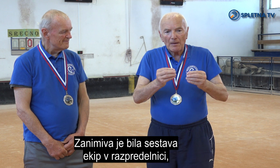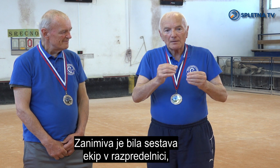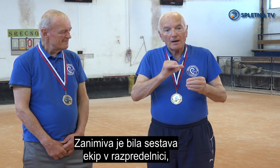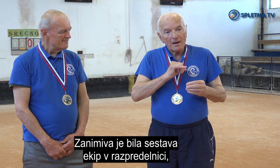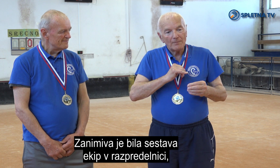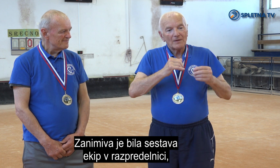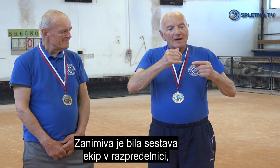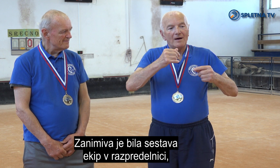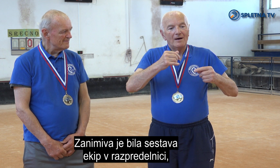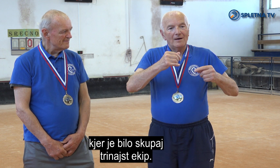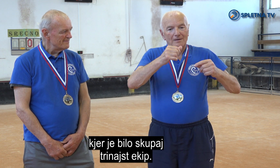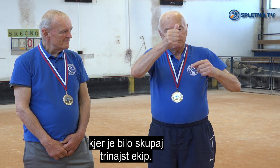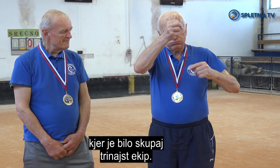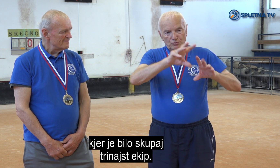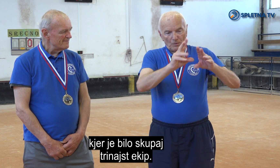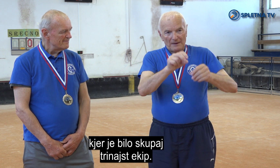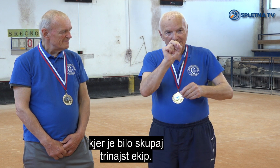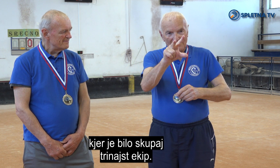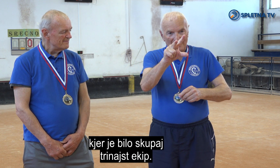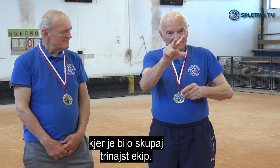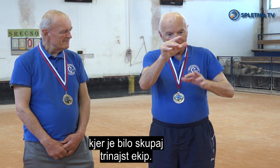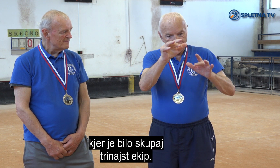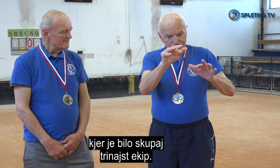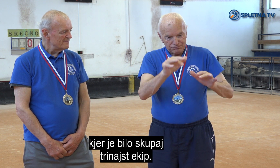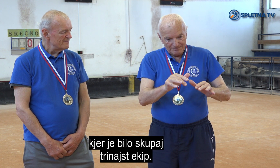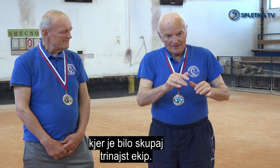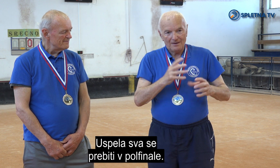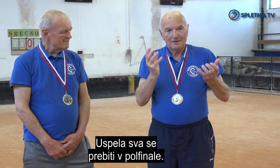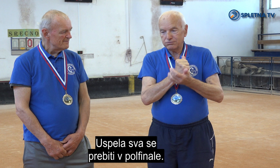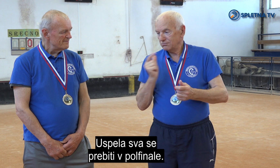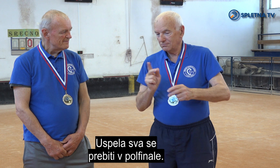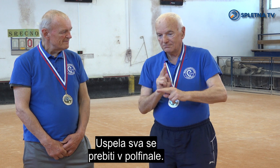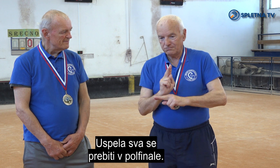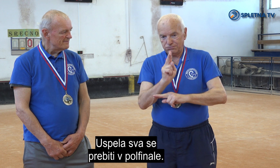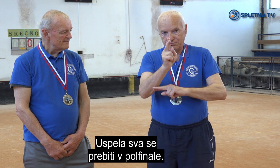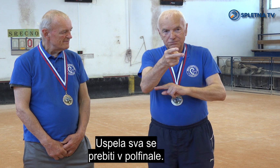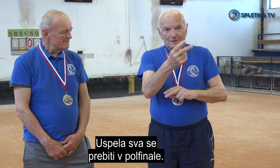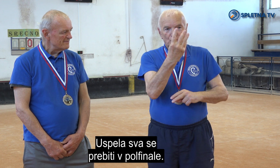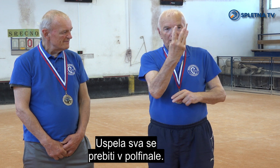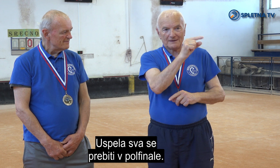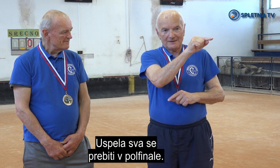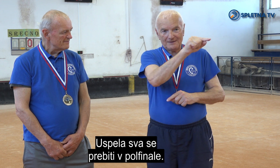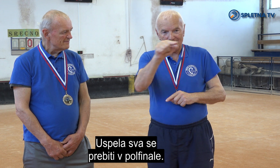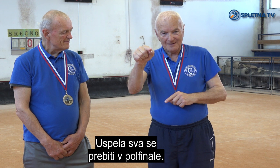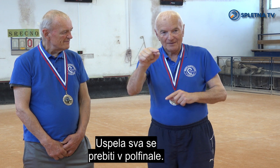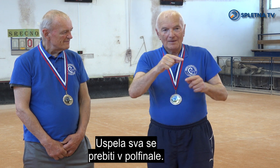daughters, that shit was amazing. Can we take it back to 95? Before we had